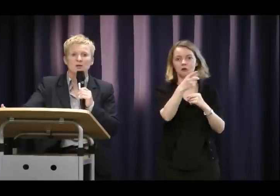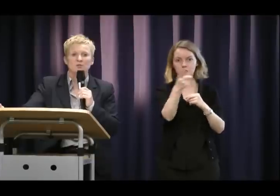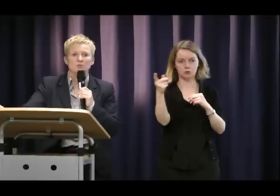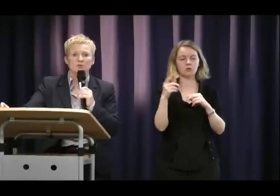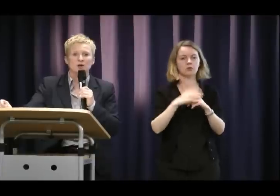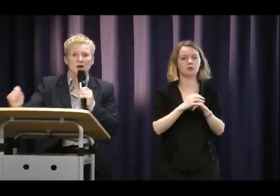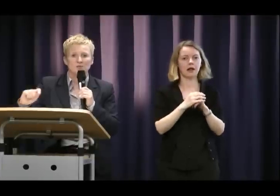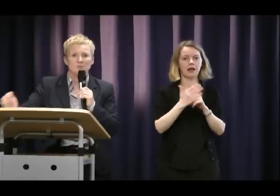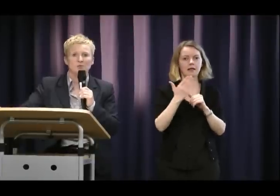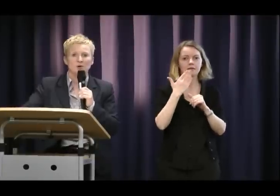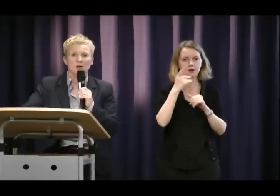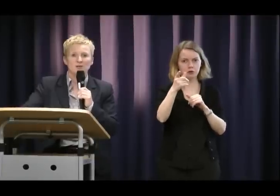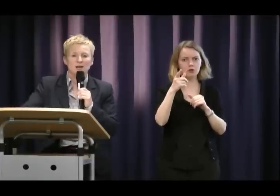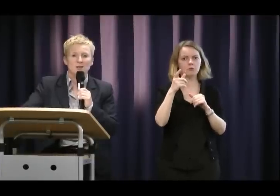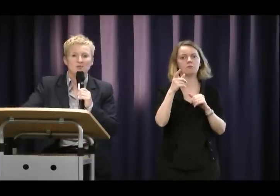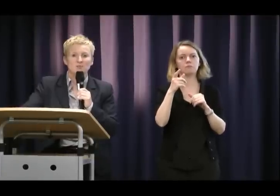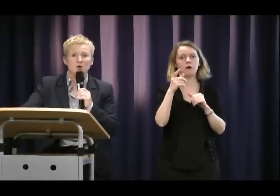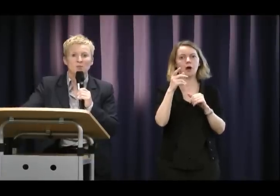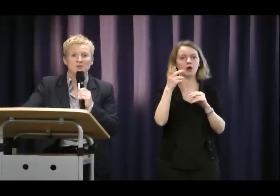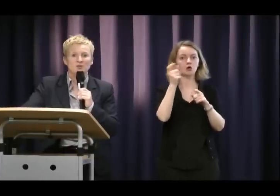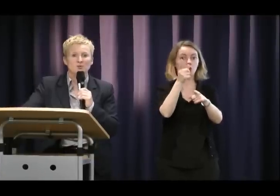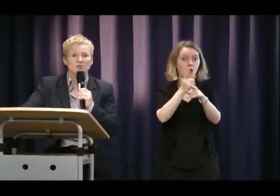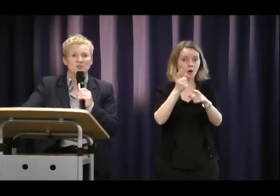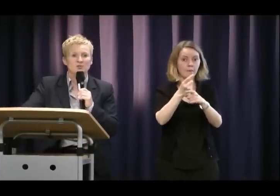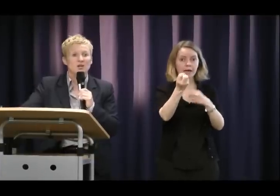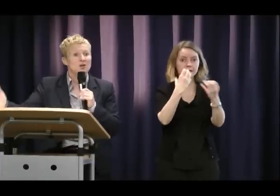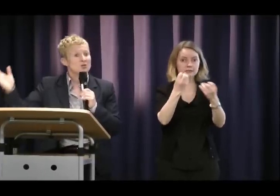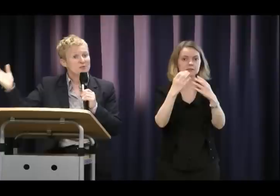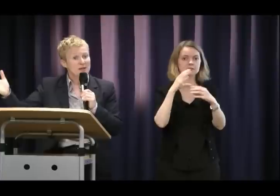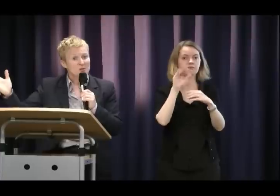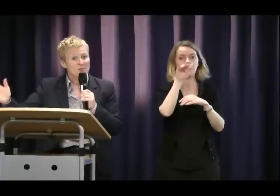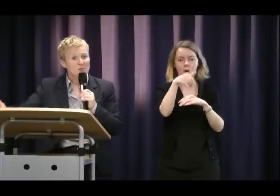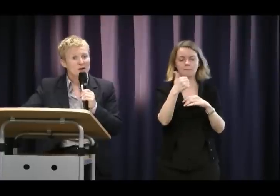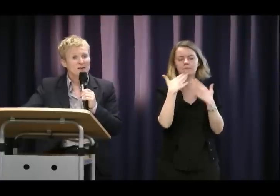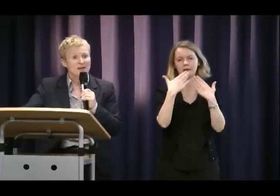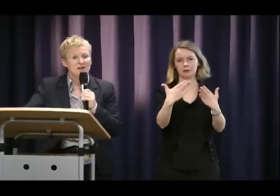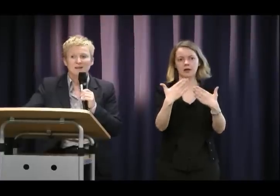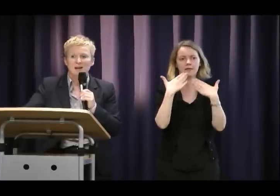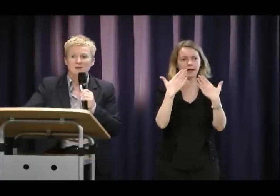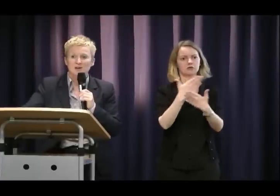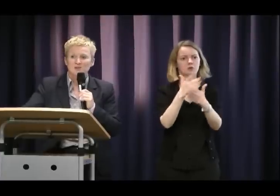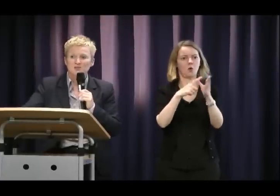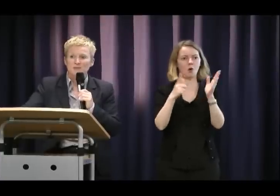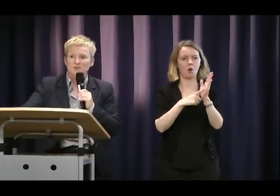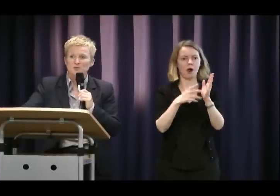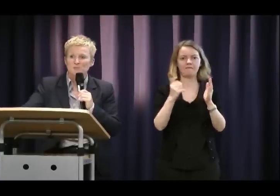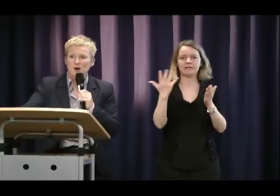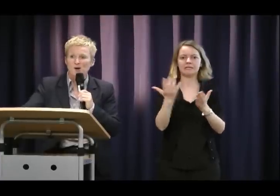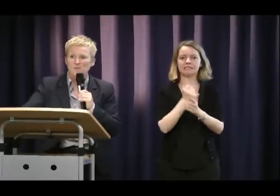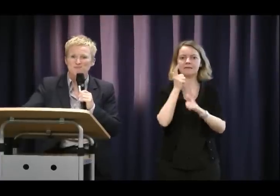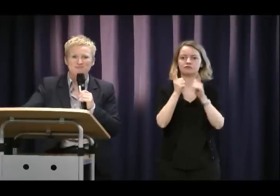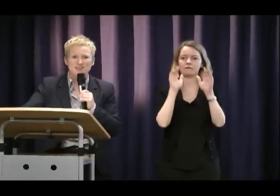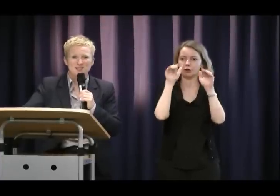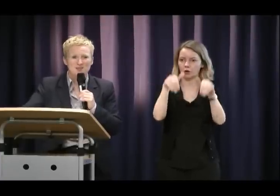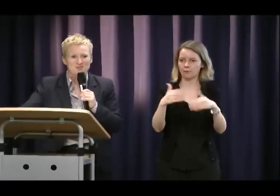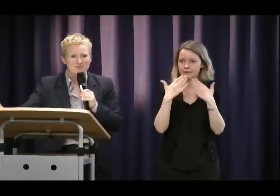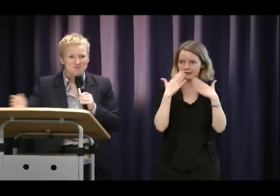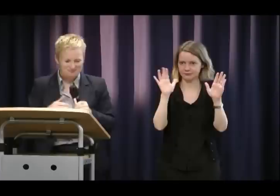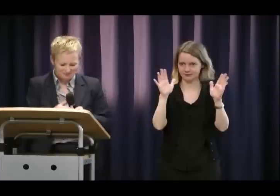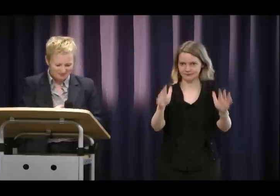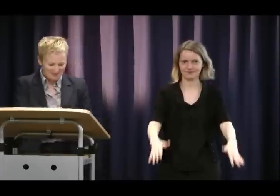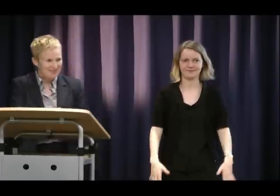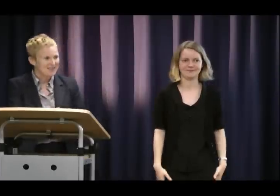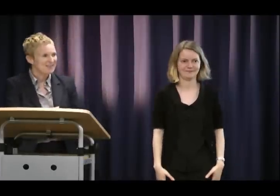those who took the time to provide some comments and questions. So thank you everyone, and have a safe trip home. Thank you.